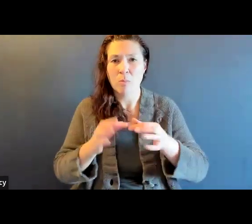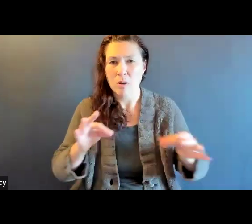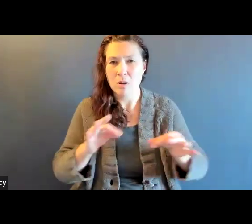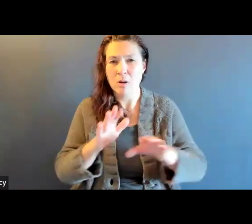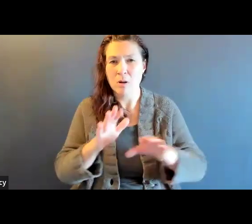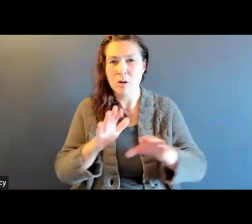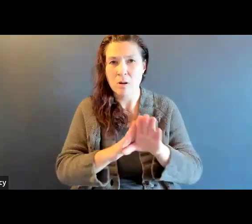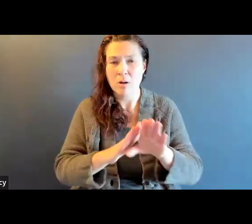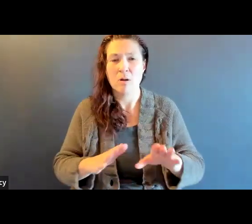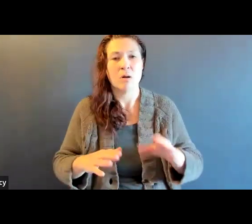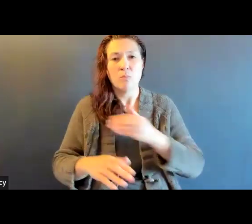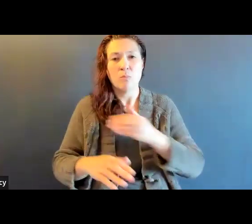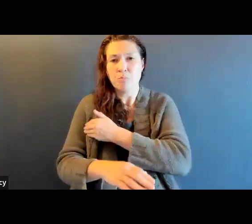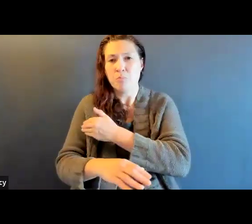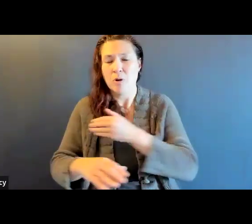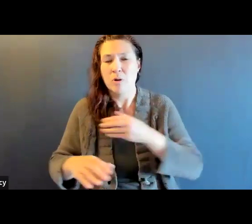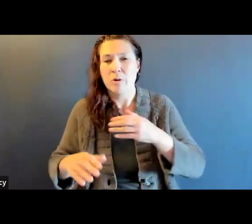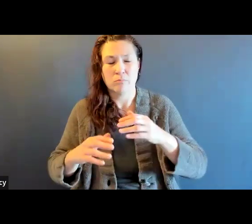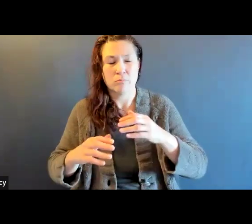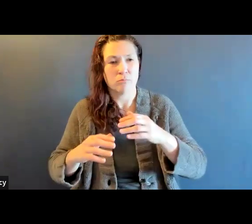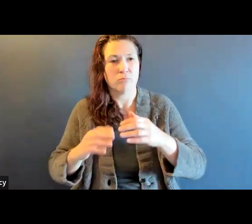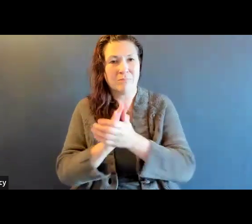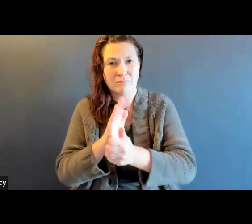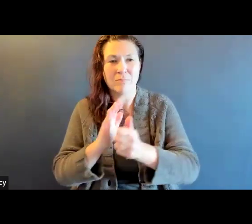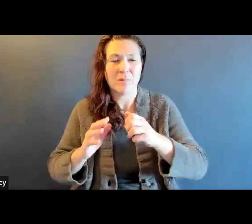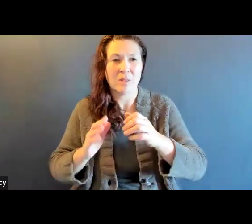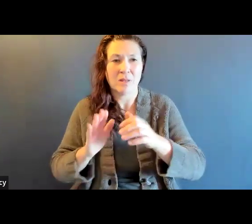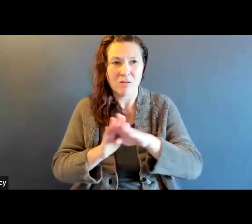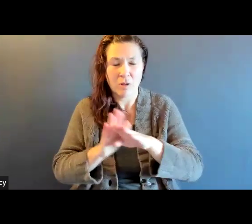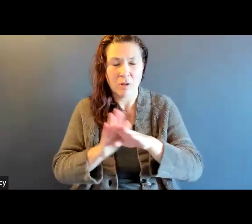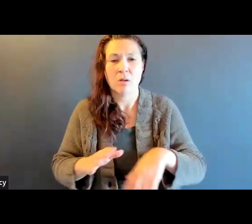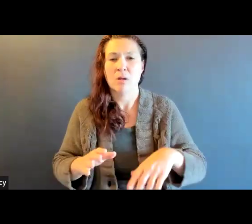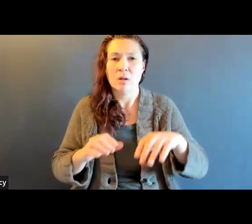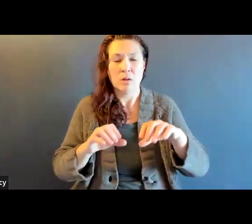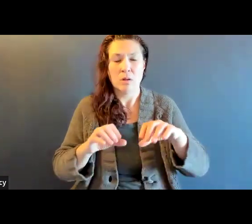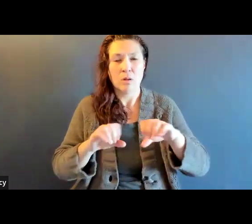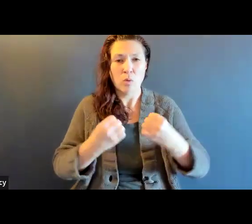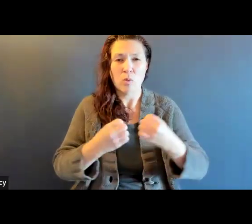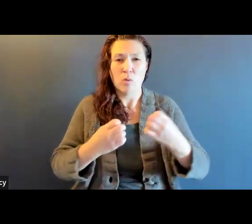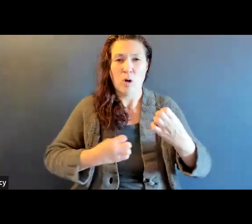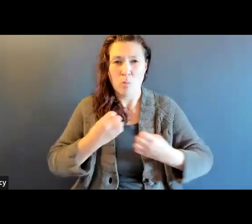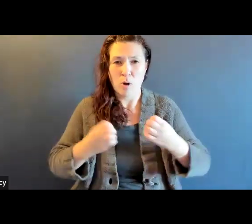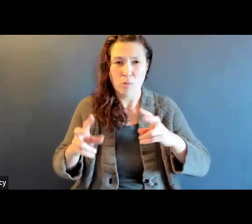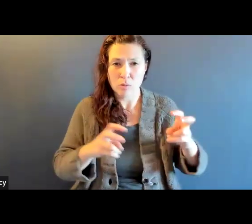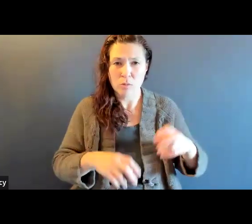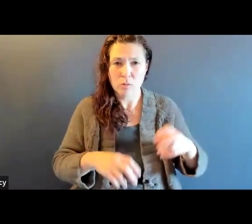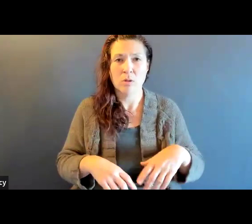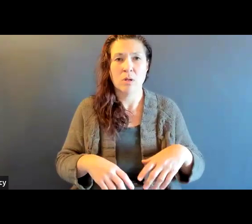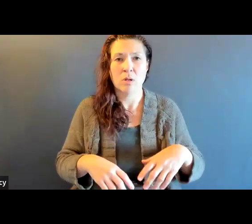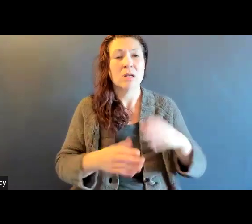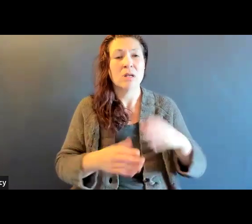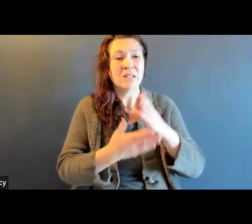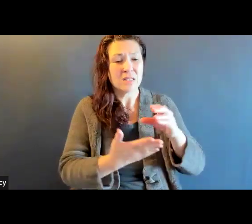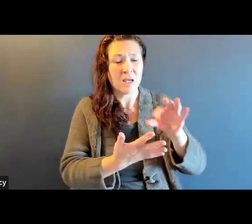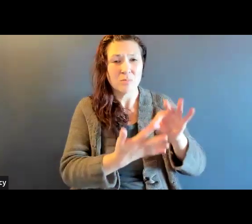memory, attention, to social-emotional aspects. Some multilingual students require specialized instruction to